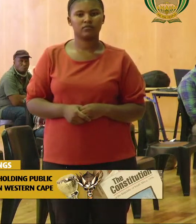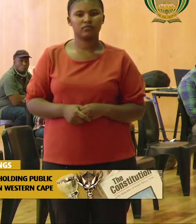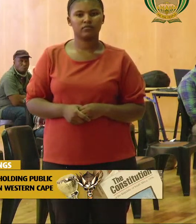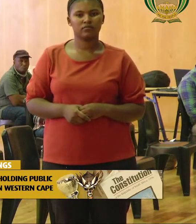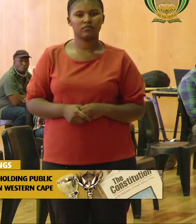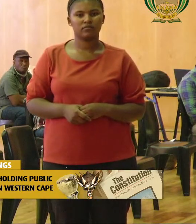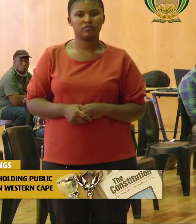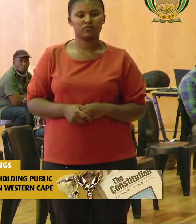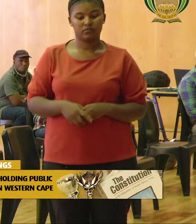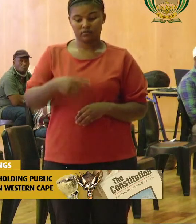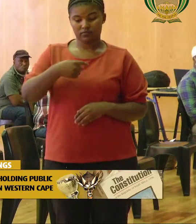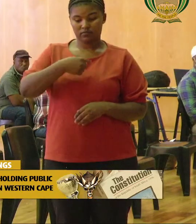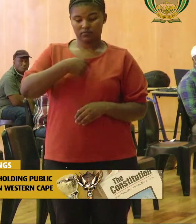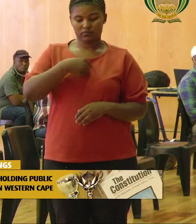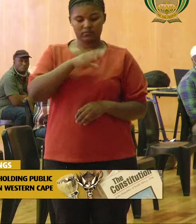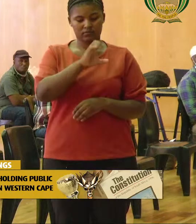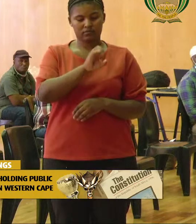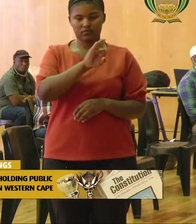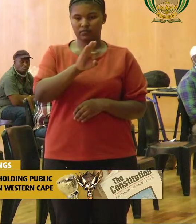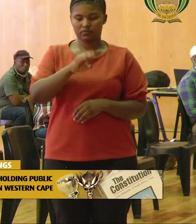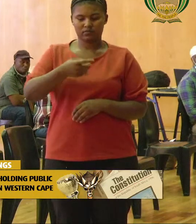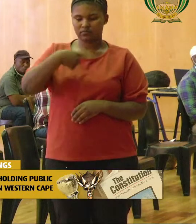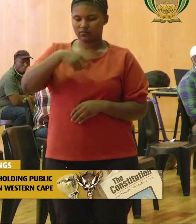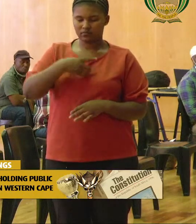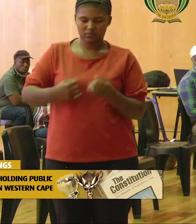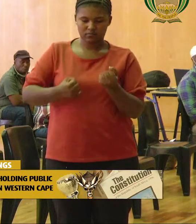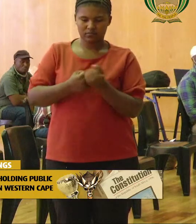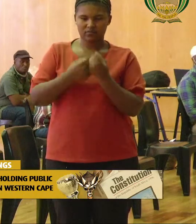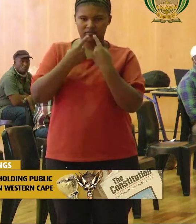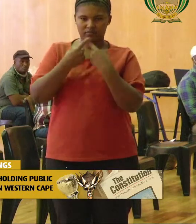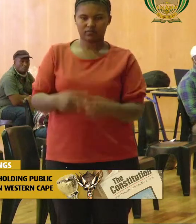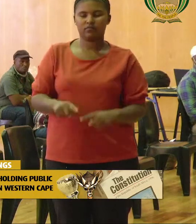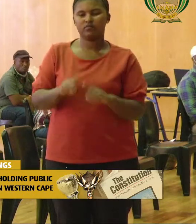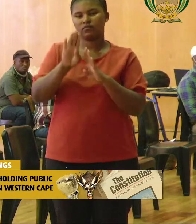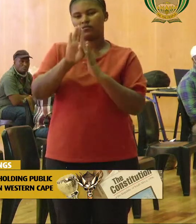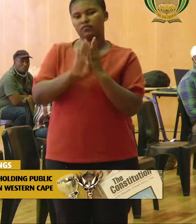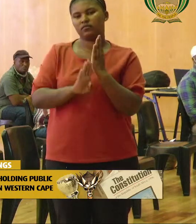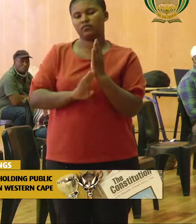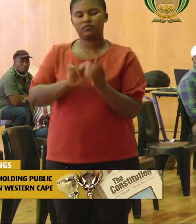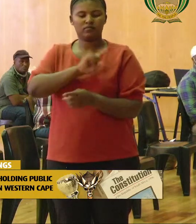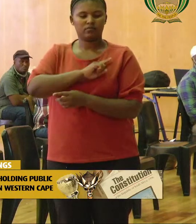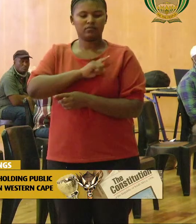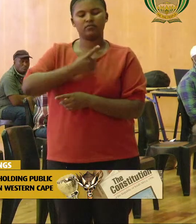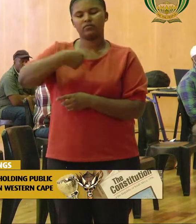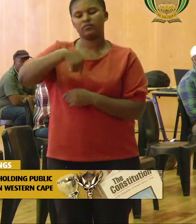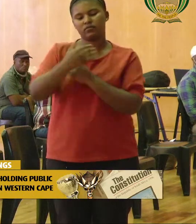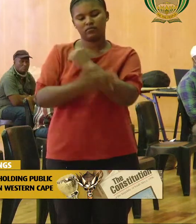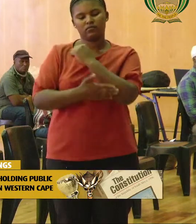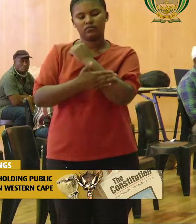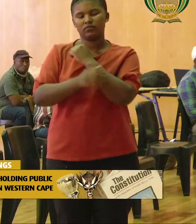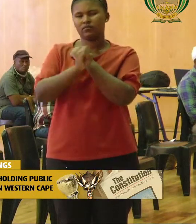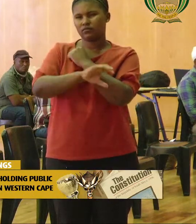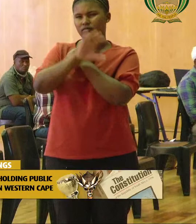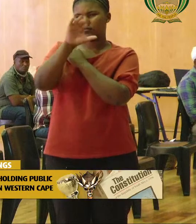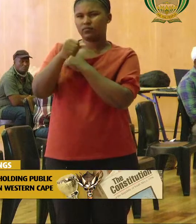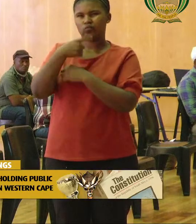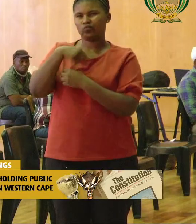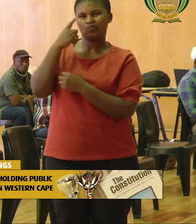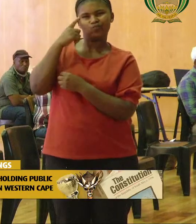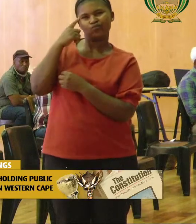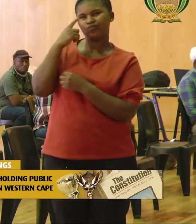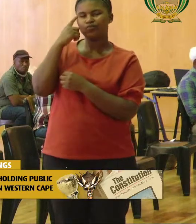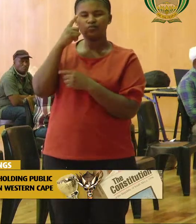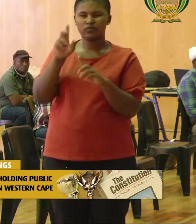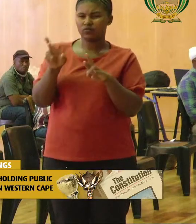As the EFF, we do not support the bill because as a country, we do not think that we are ready